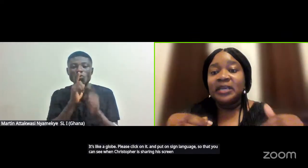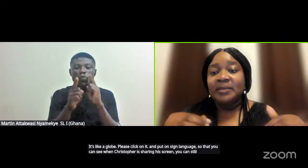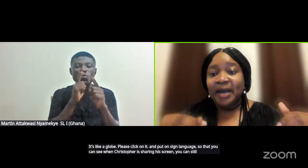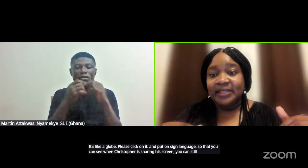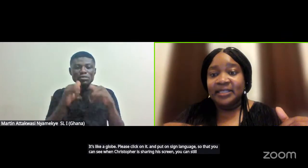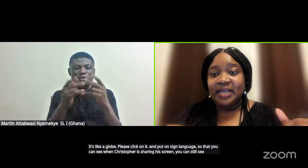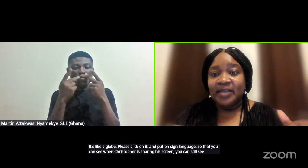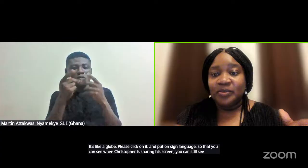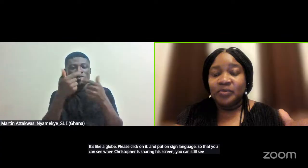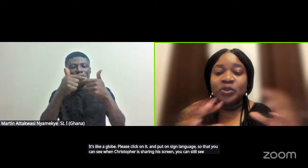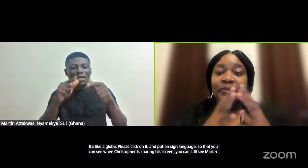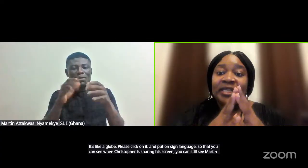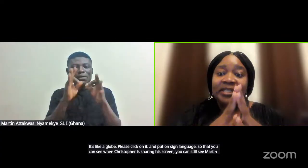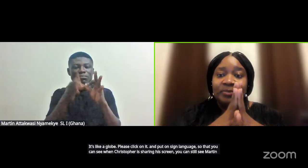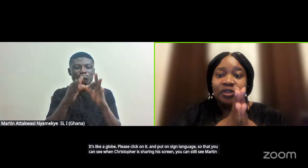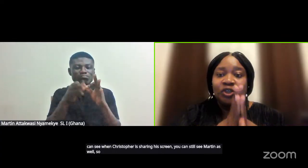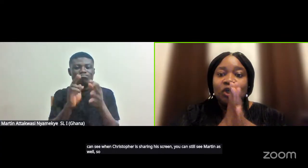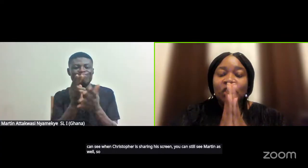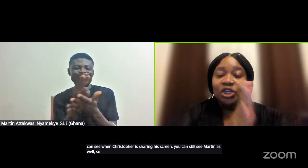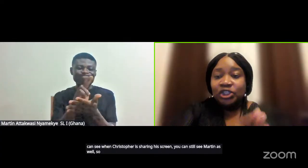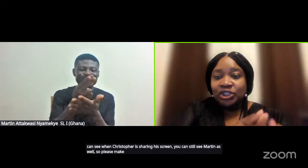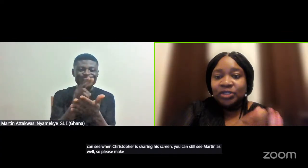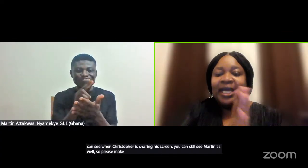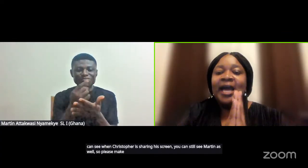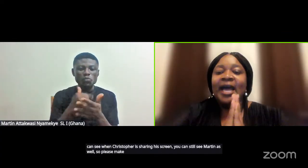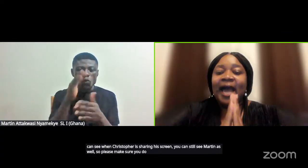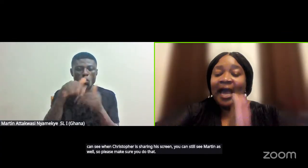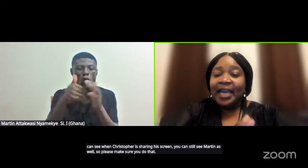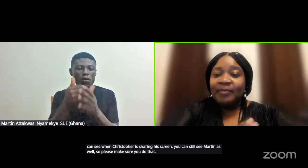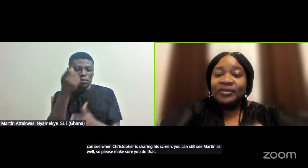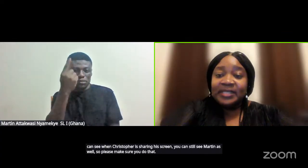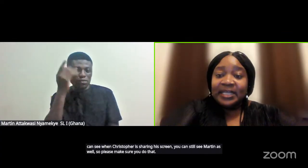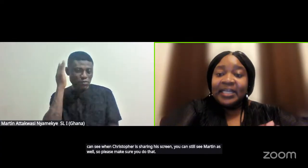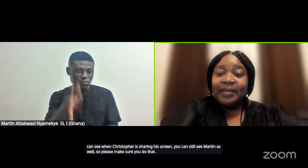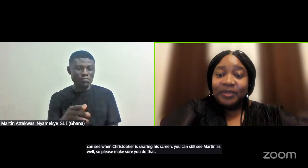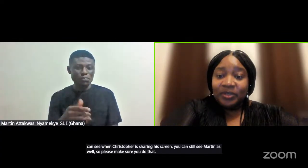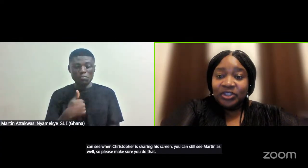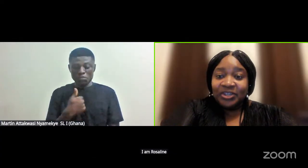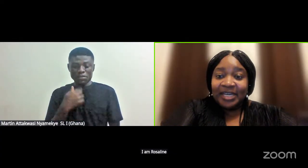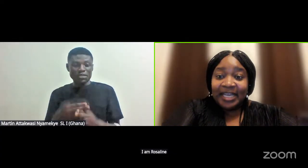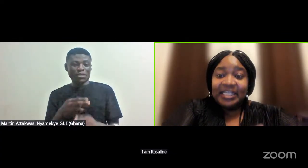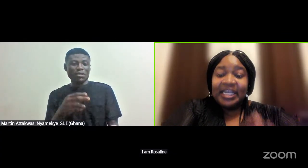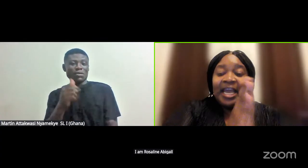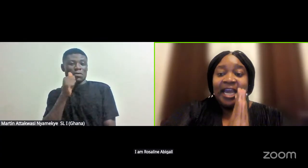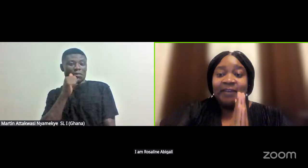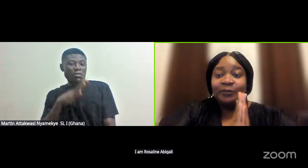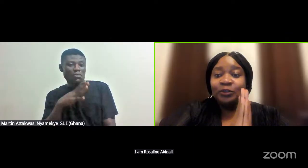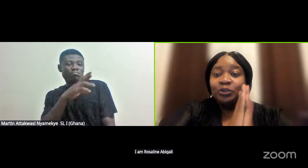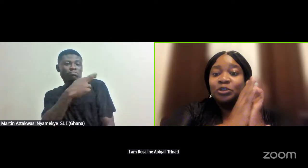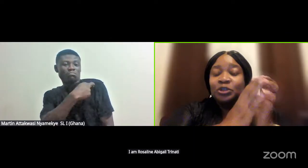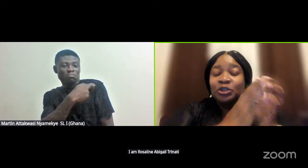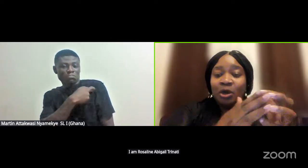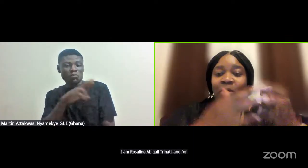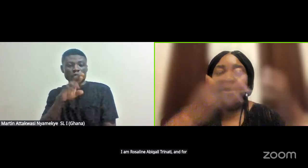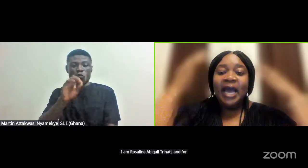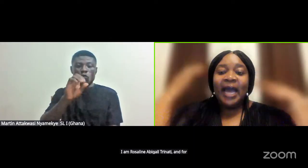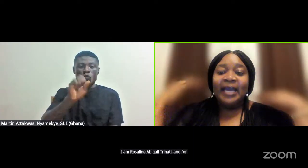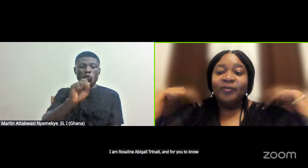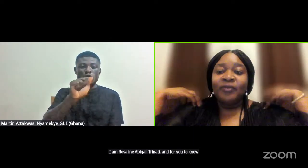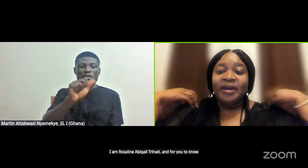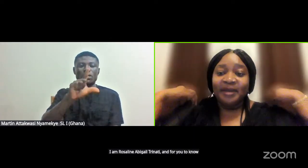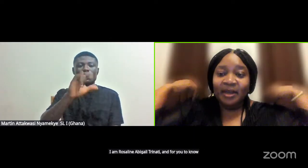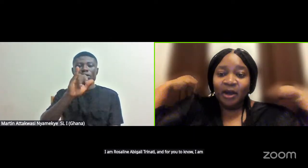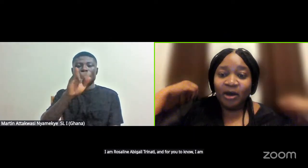see Martin as well. So please make sure you do that. I am Rosalind Abigail Chernati, and for you to know, I